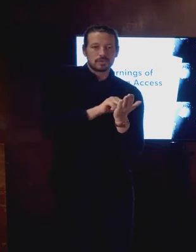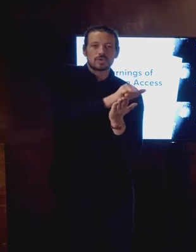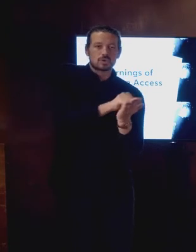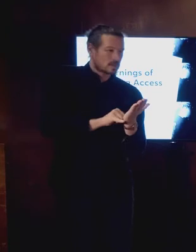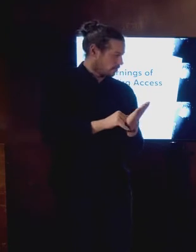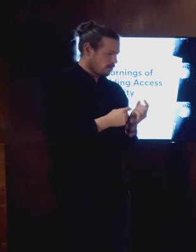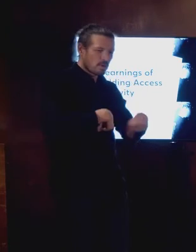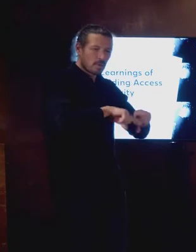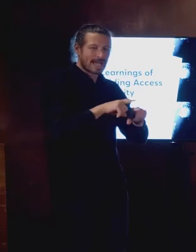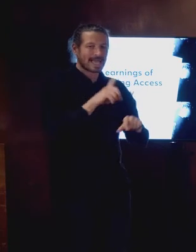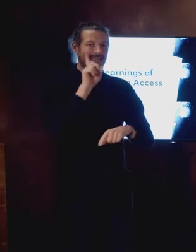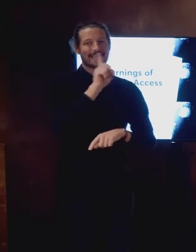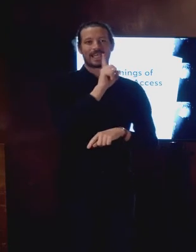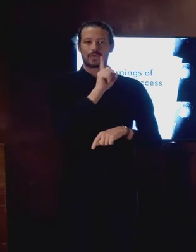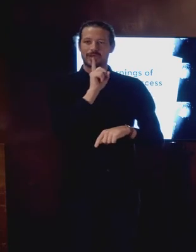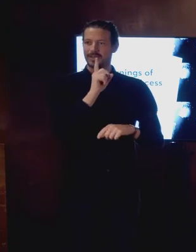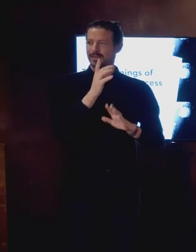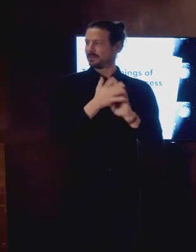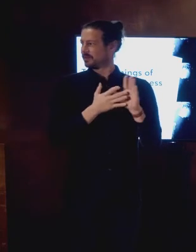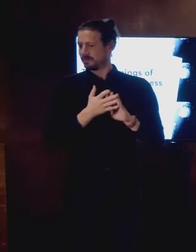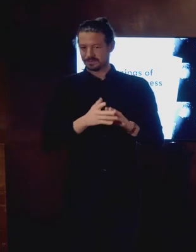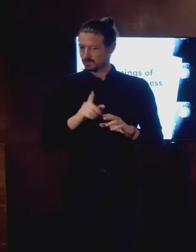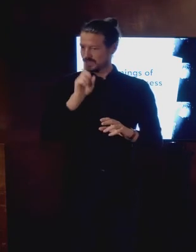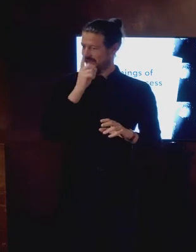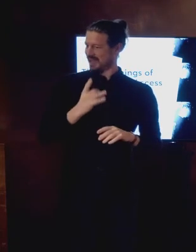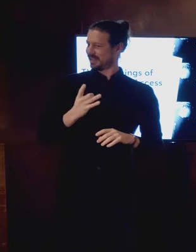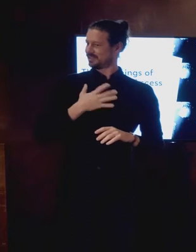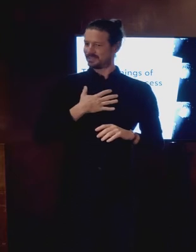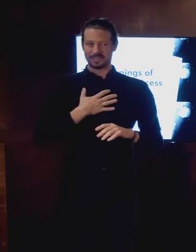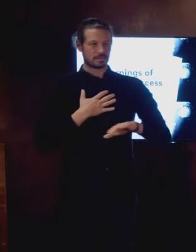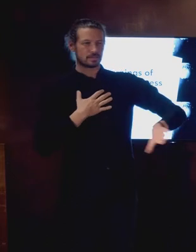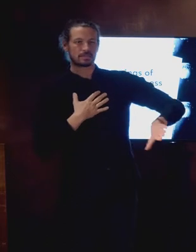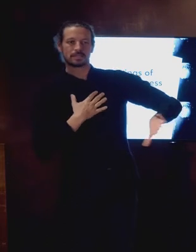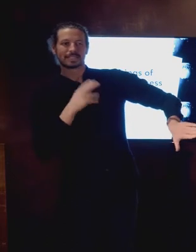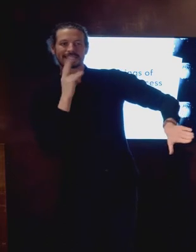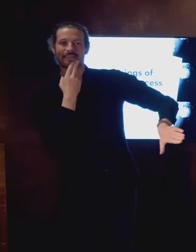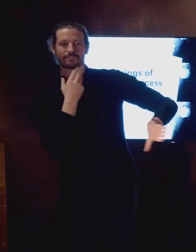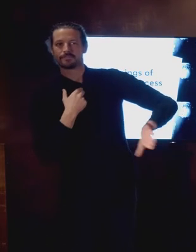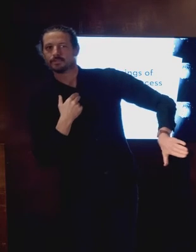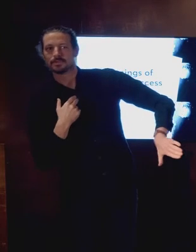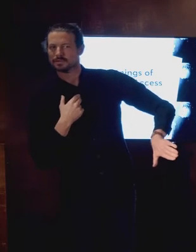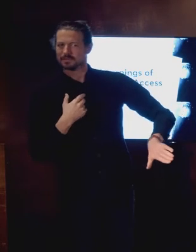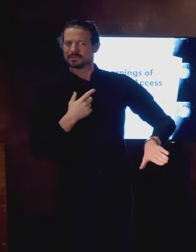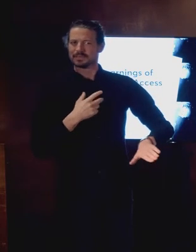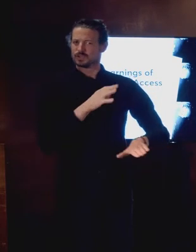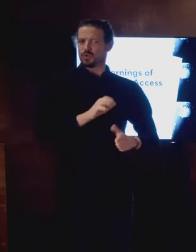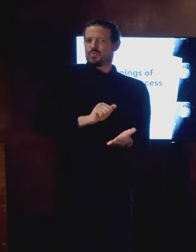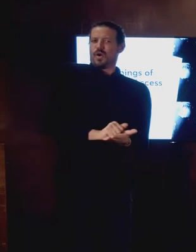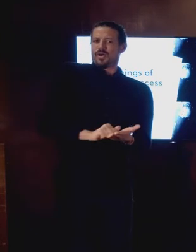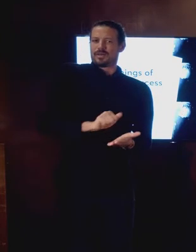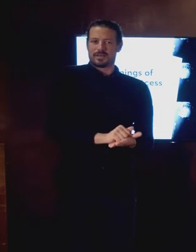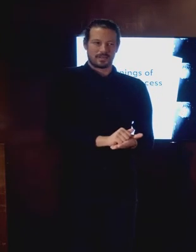group of hearing people, we can't put this show on ourselves. It's not right. It's not just that it's not